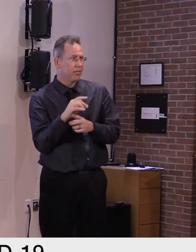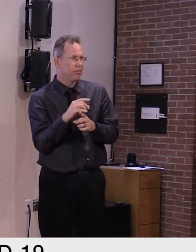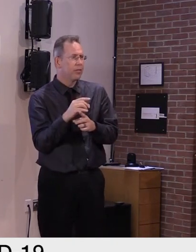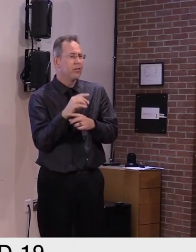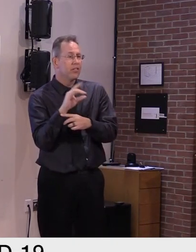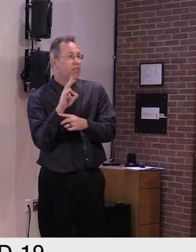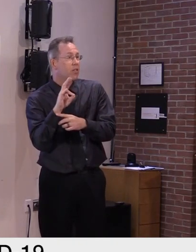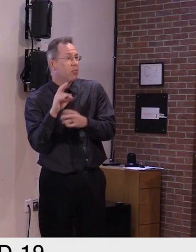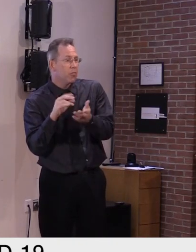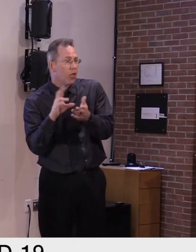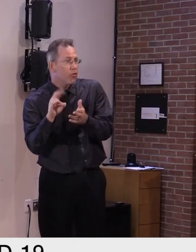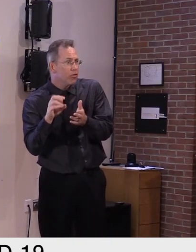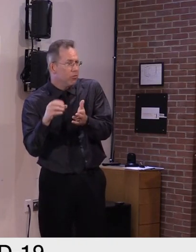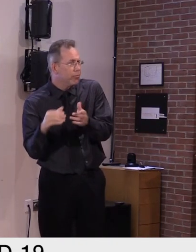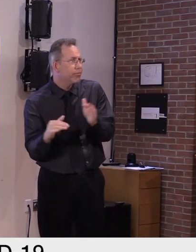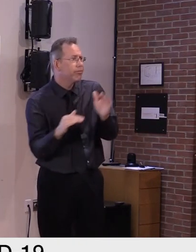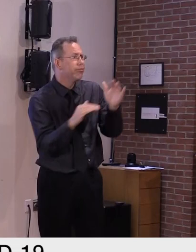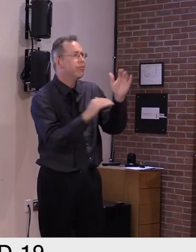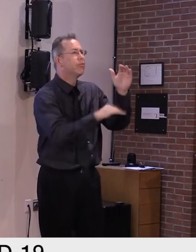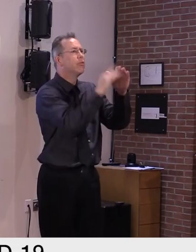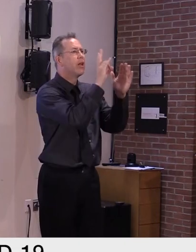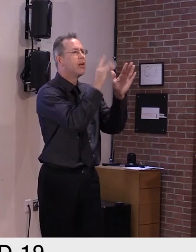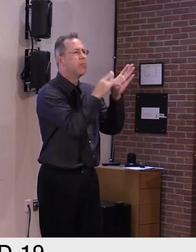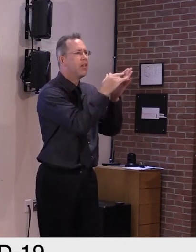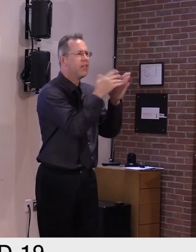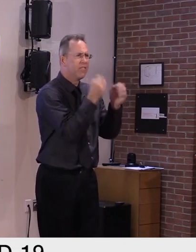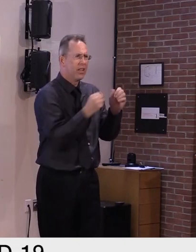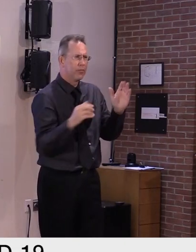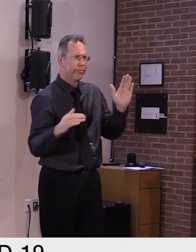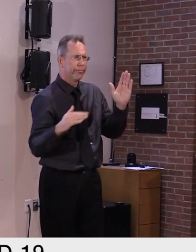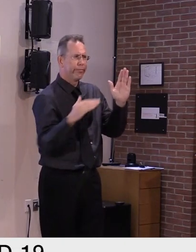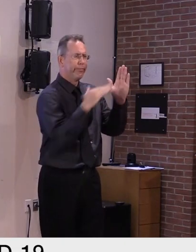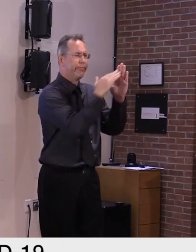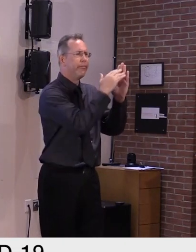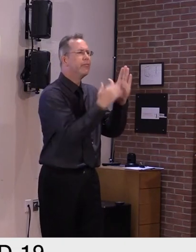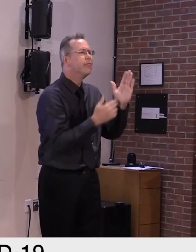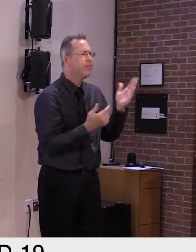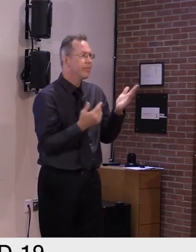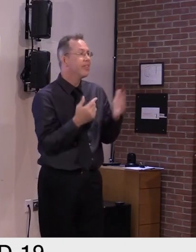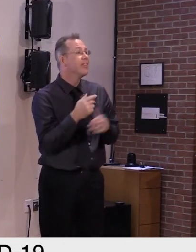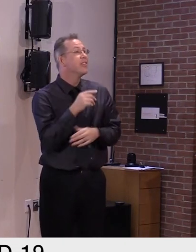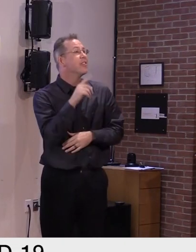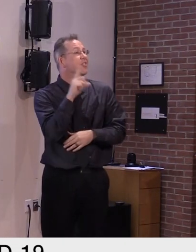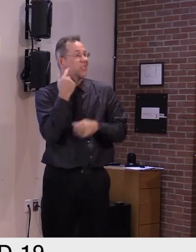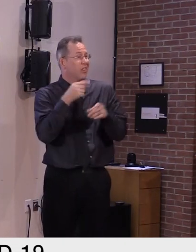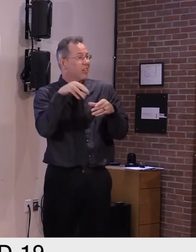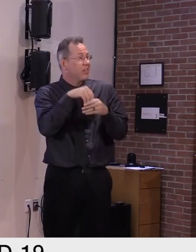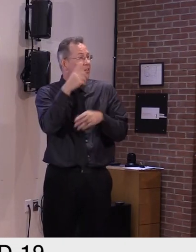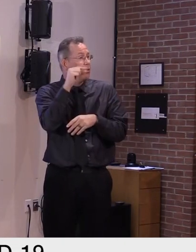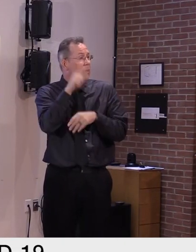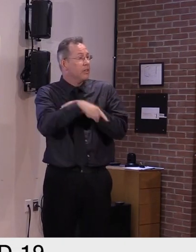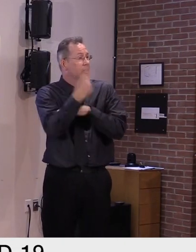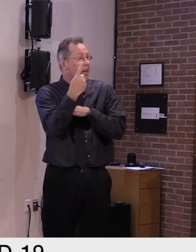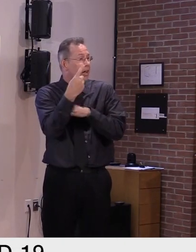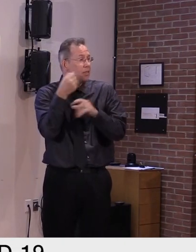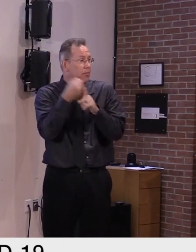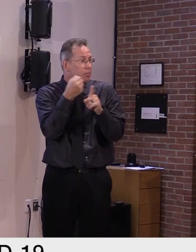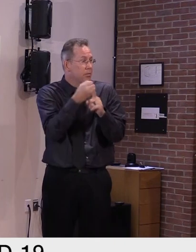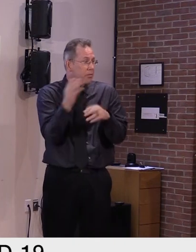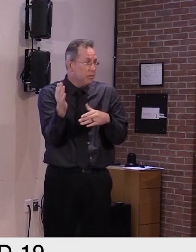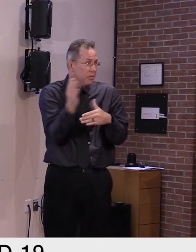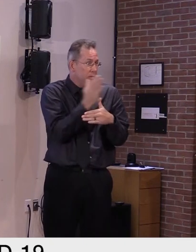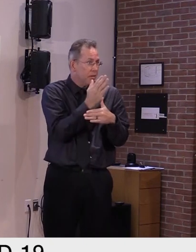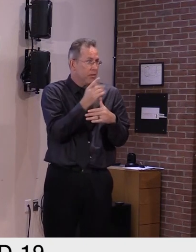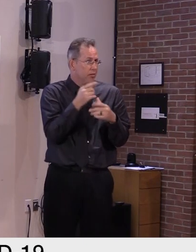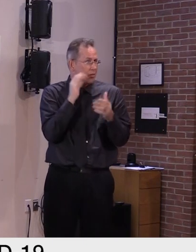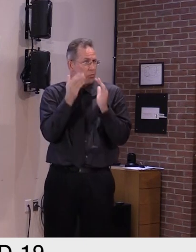to the previous million. That was a 20-day period compared to 27 days previously. You see that in the middle of the summer,